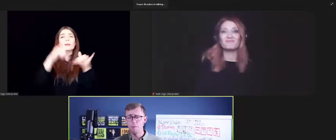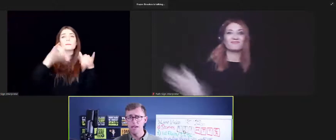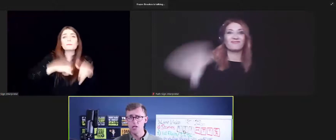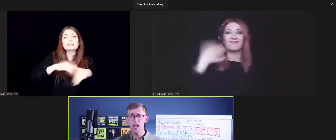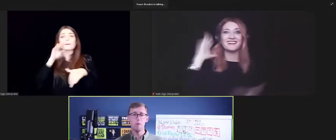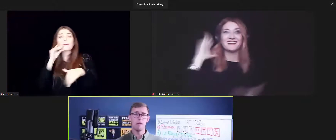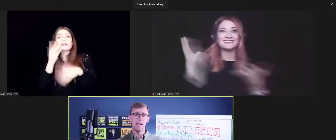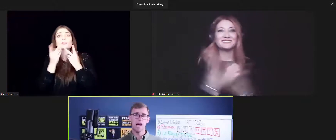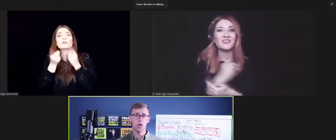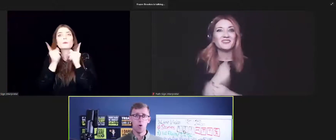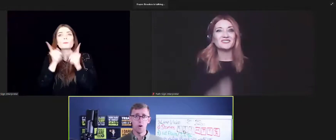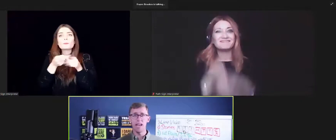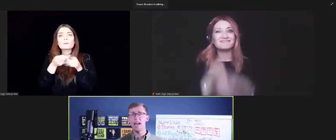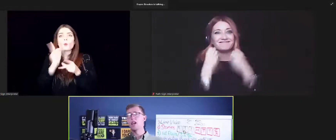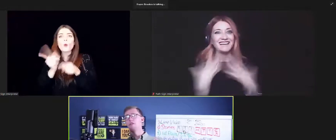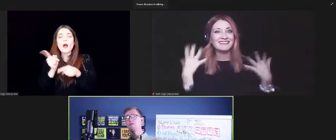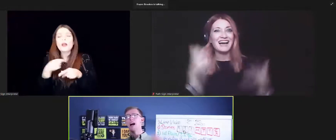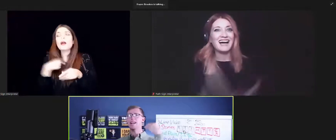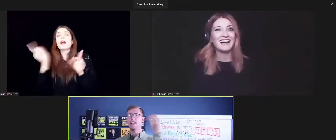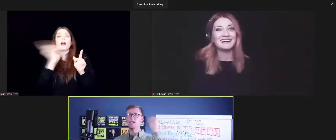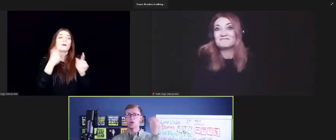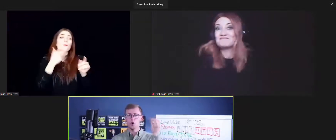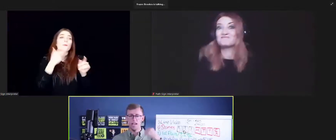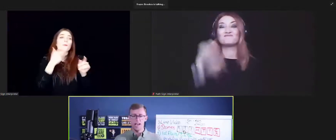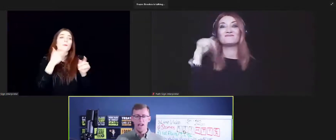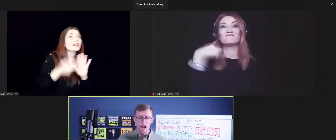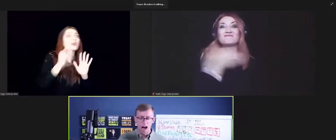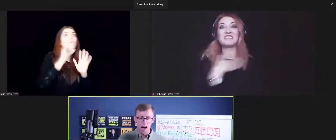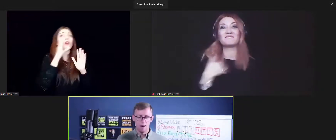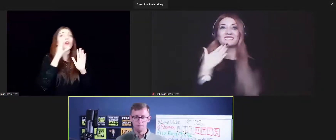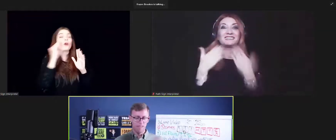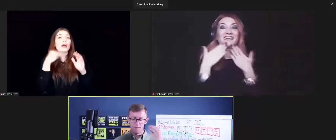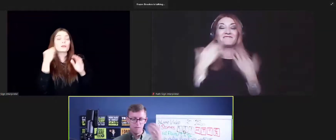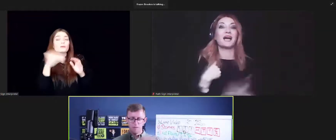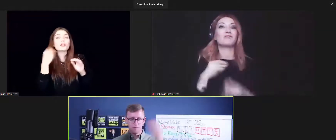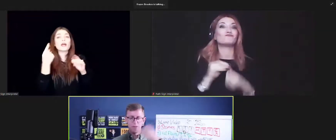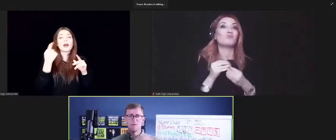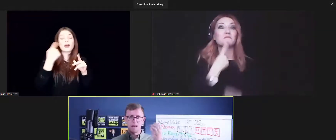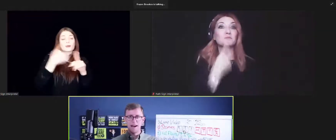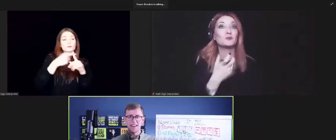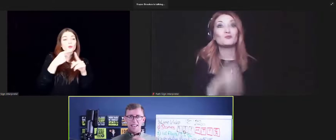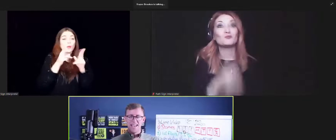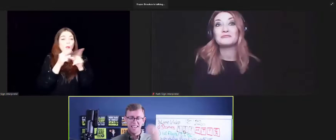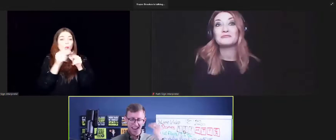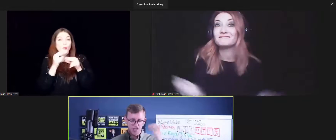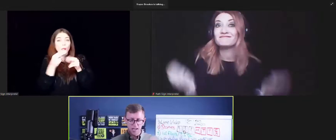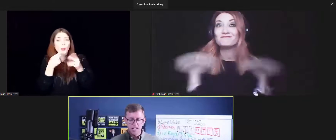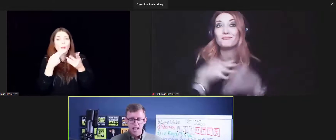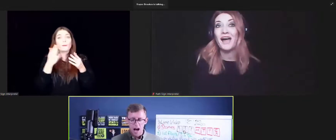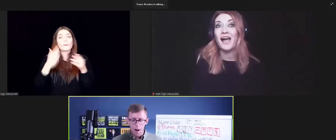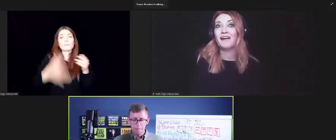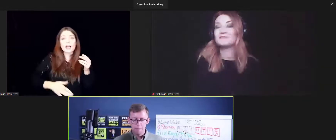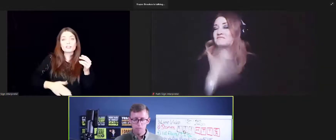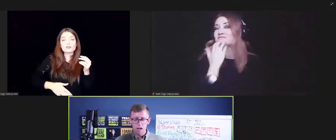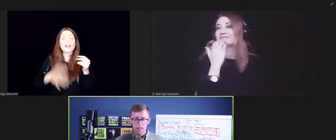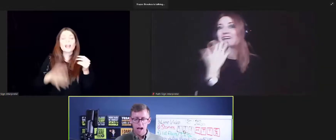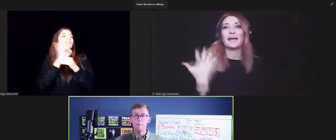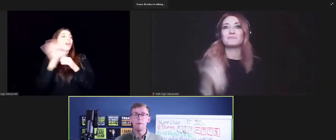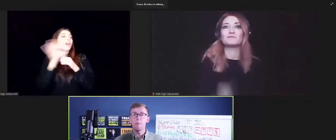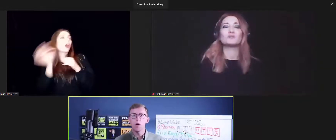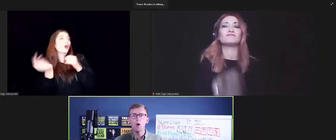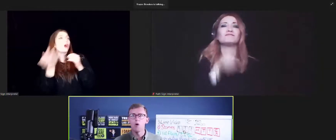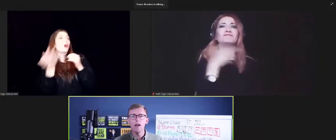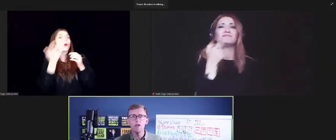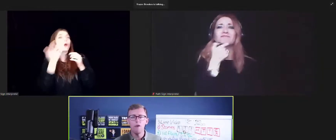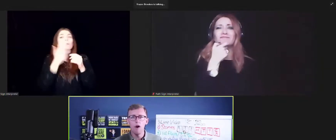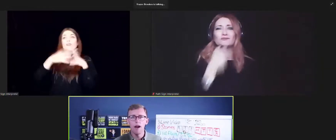a pizza, it would be calzone. I love that, calzone. Not with a really bad Italian accent. And people were